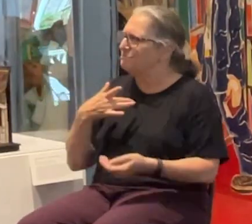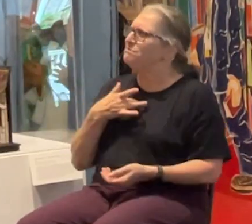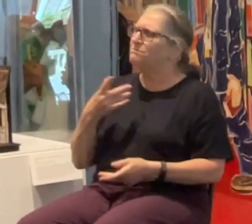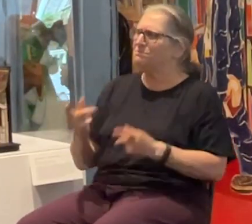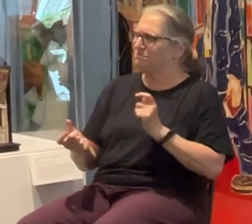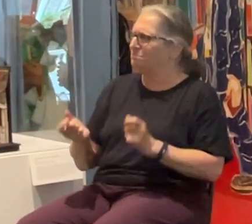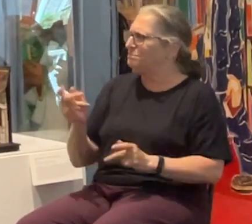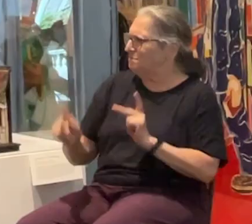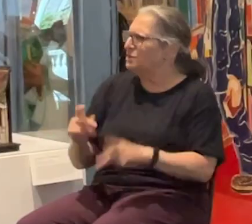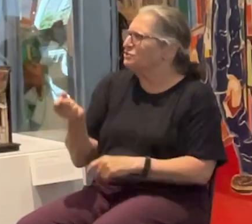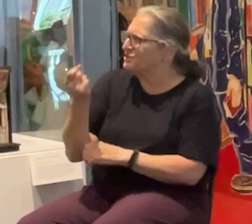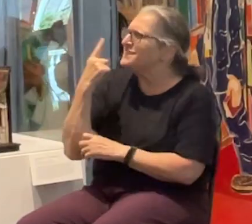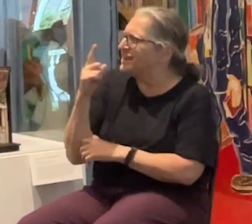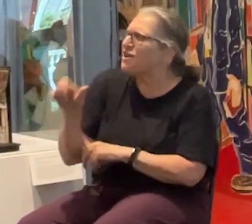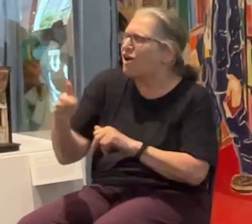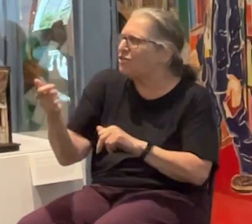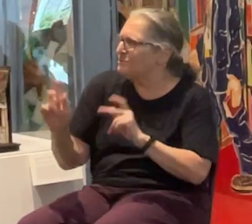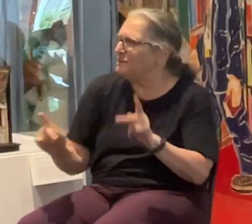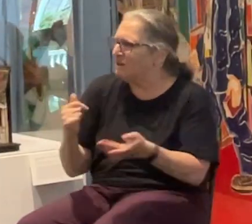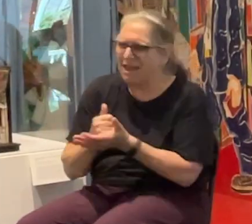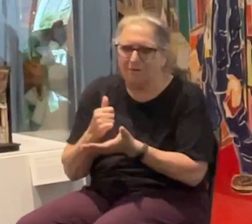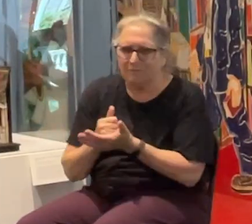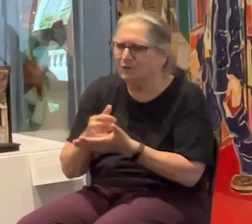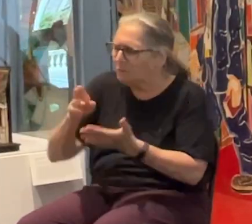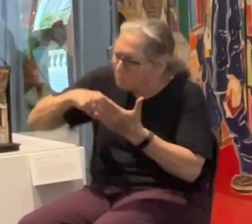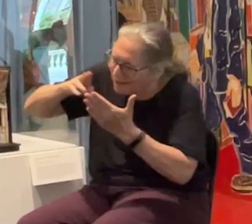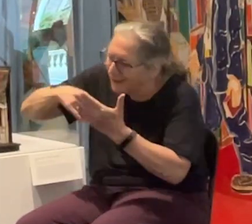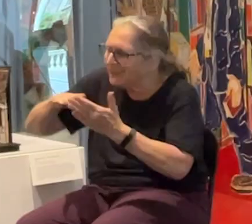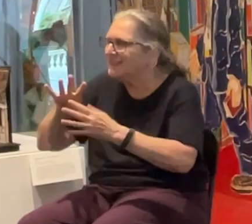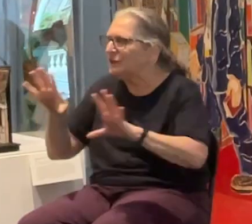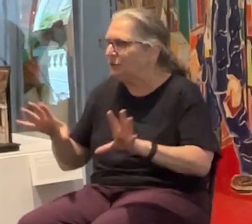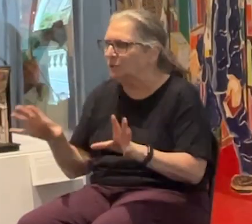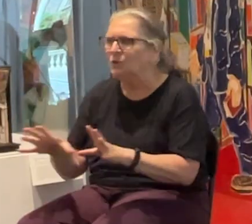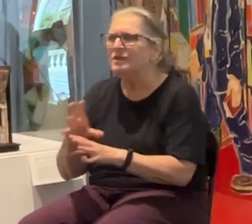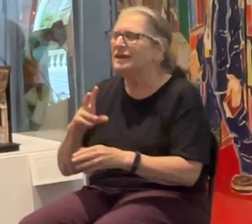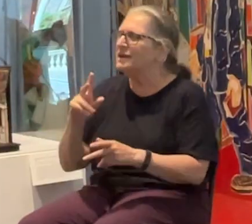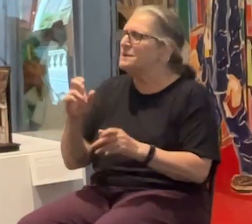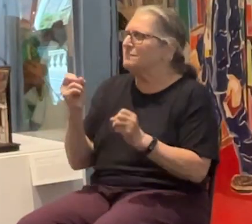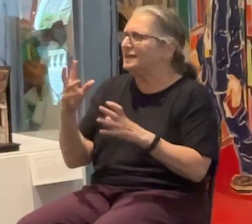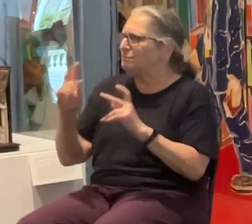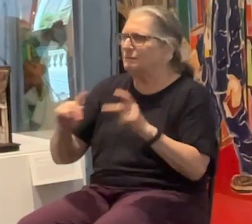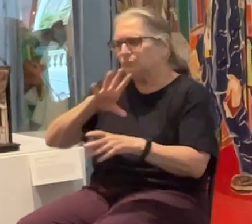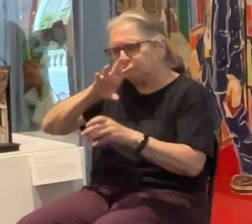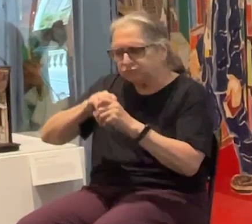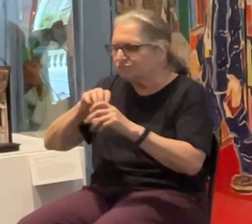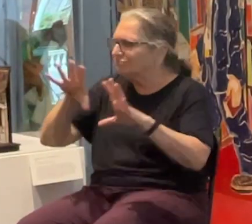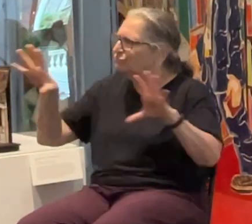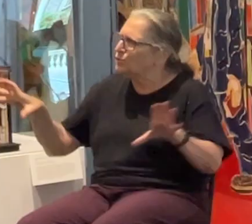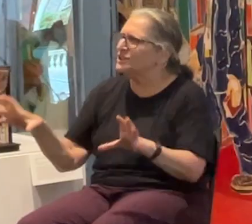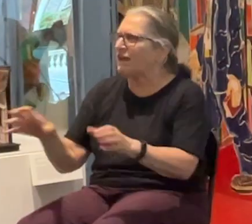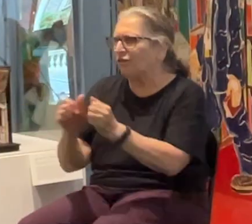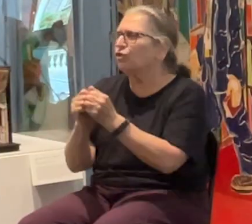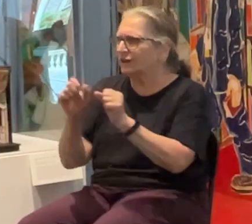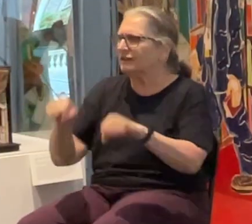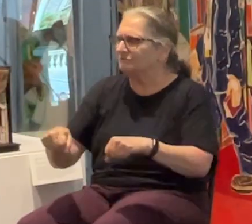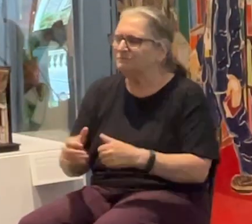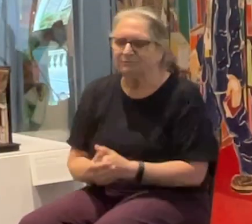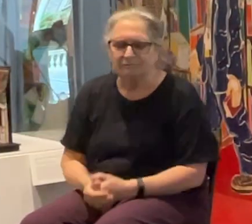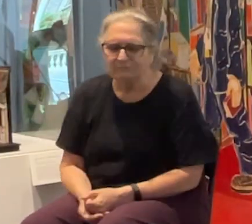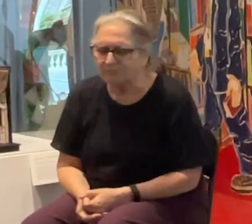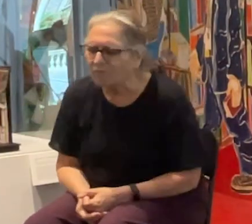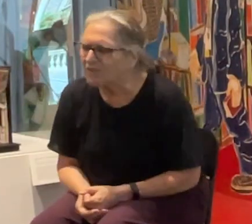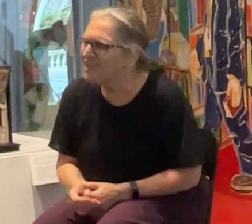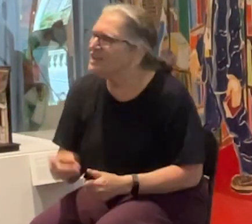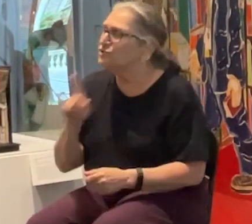people understand that, even intuitively, that it involved other people to make it done happen. And I think that it really